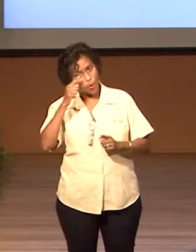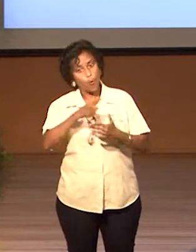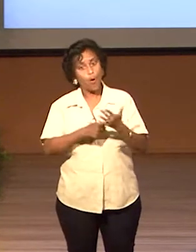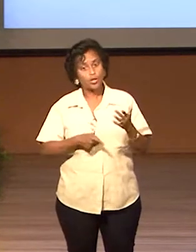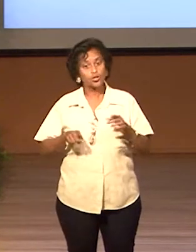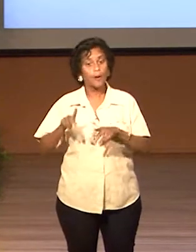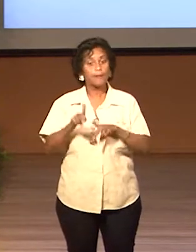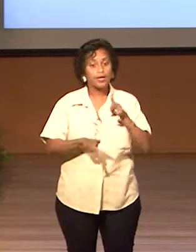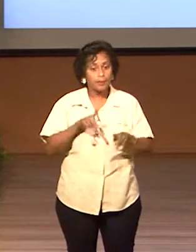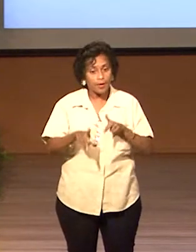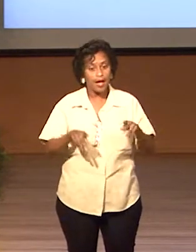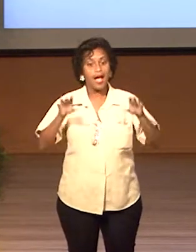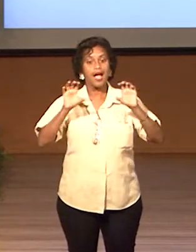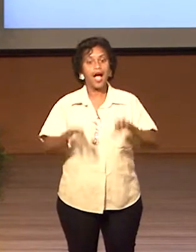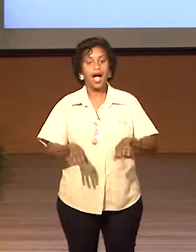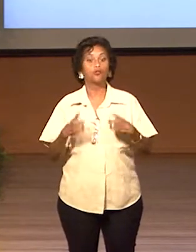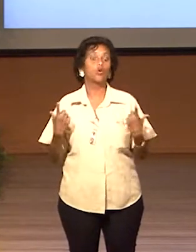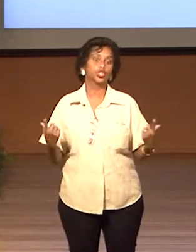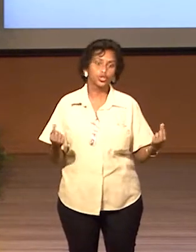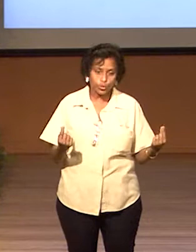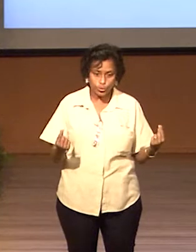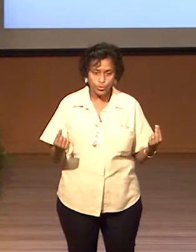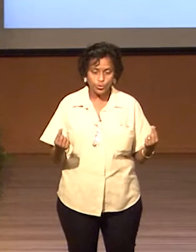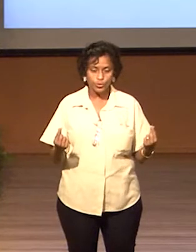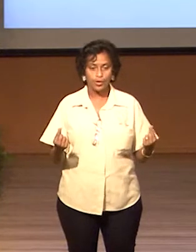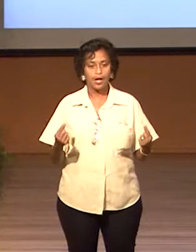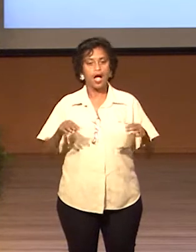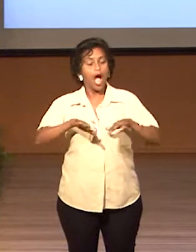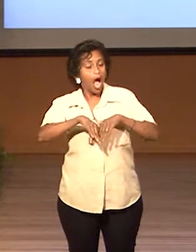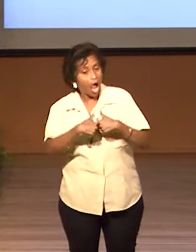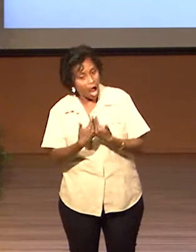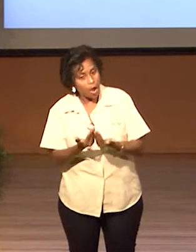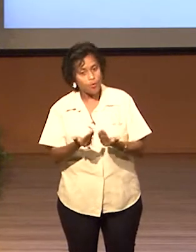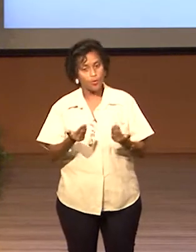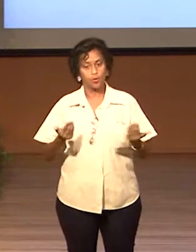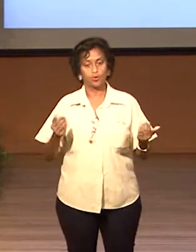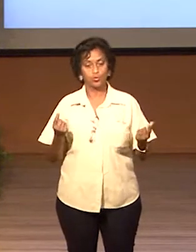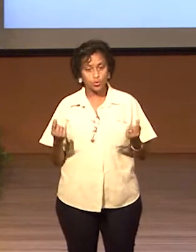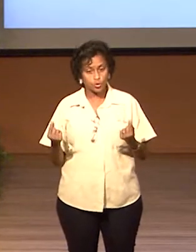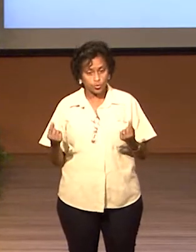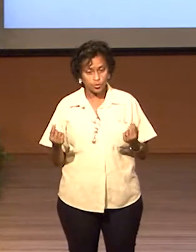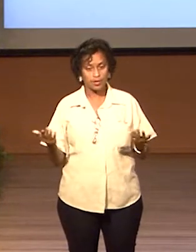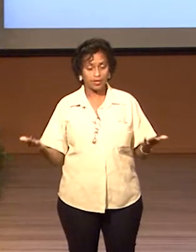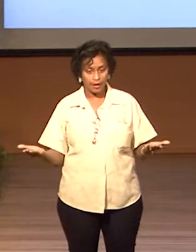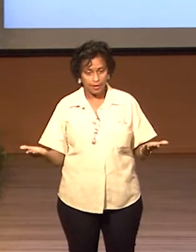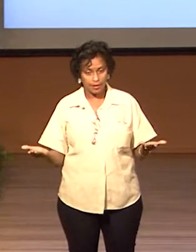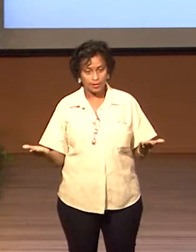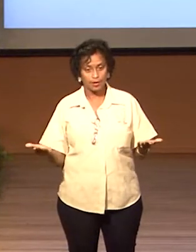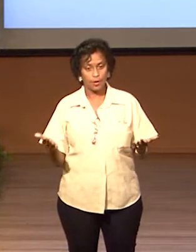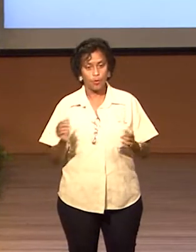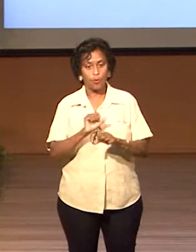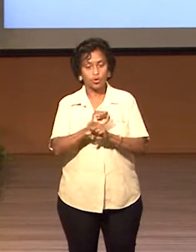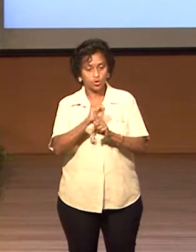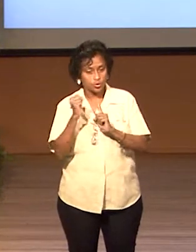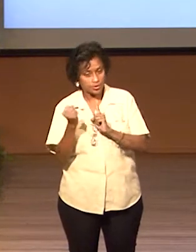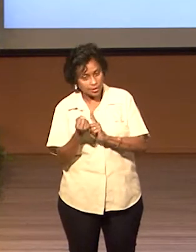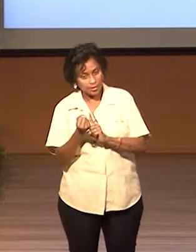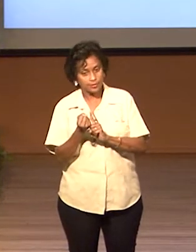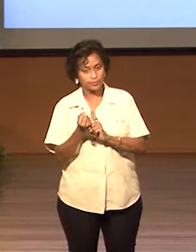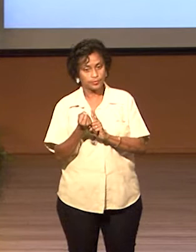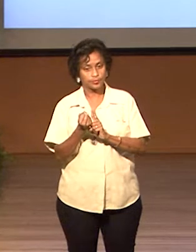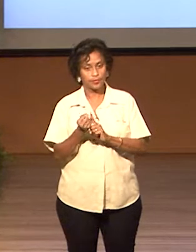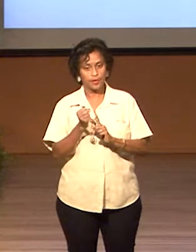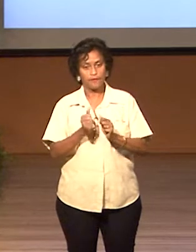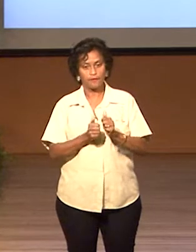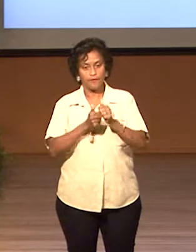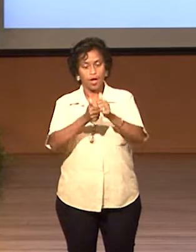perhaps more significantly, how they're able to do it such that the society can feel they do it in a way that